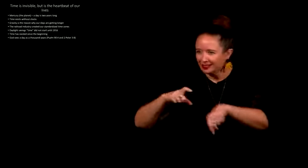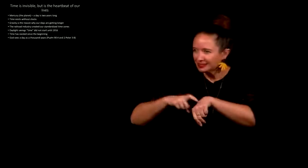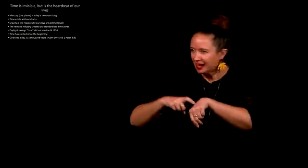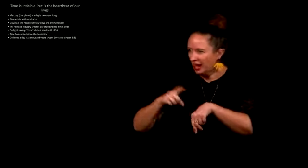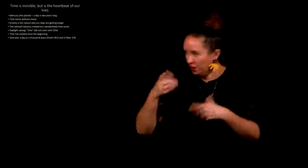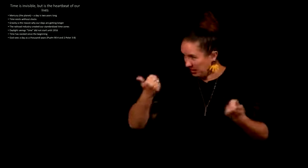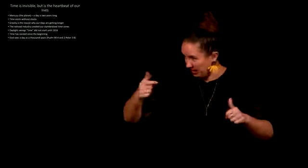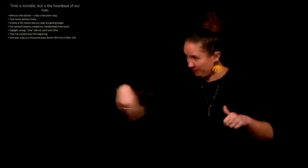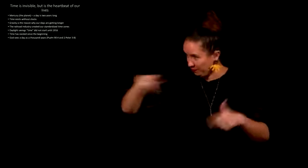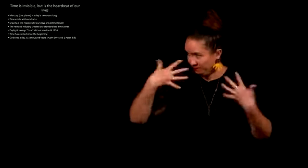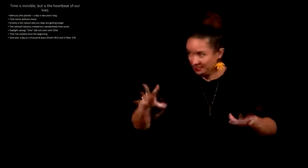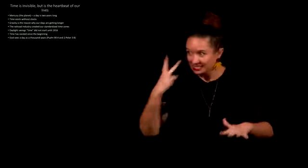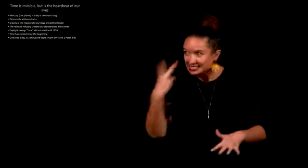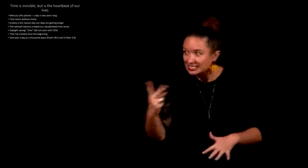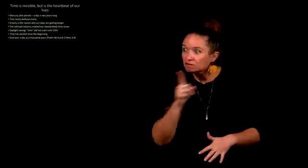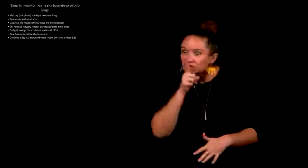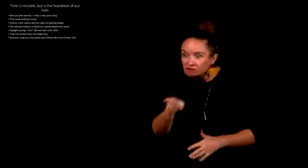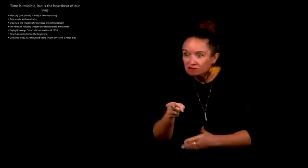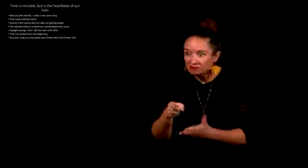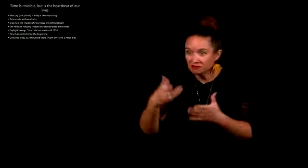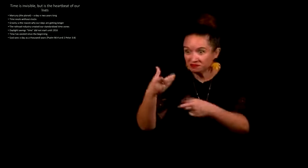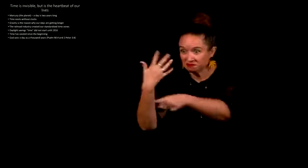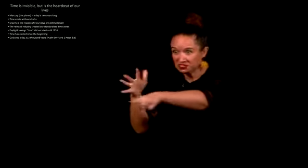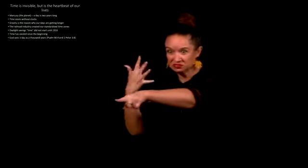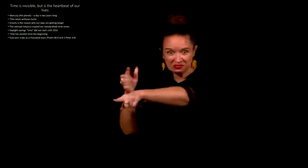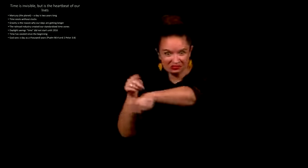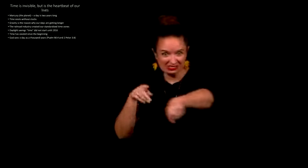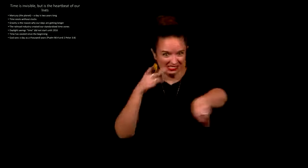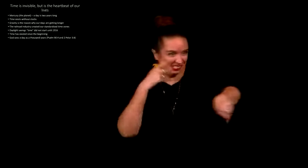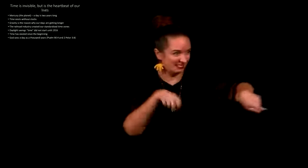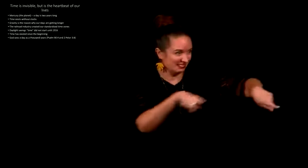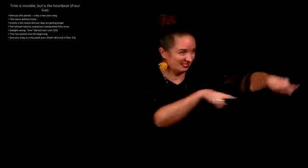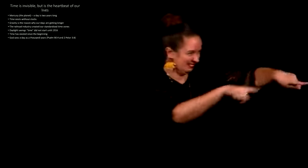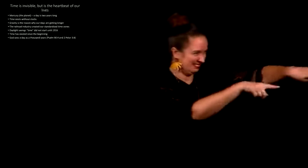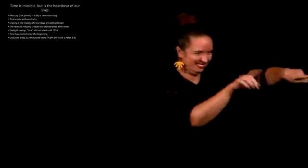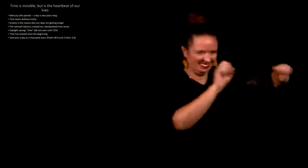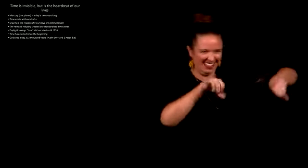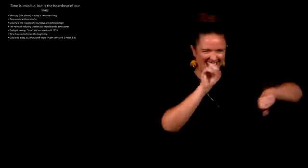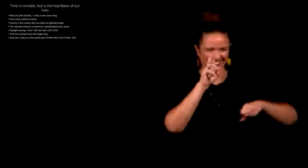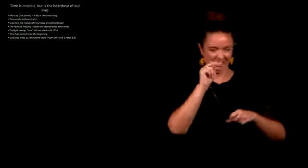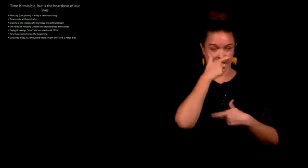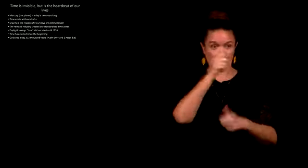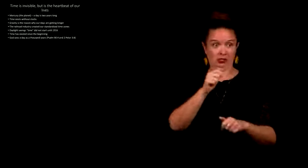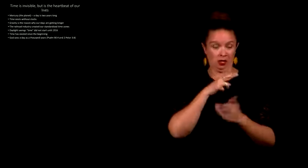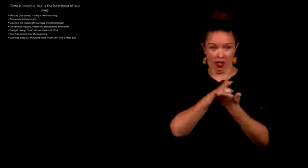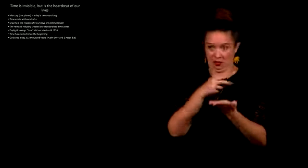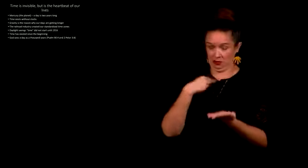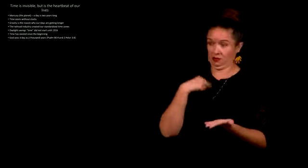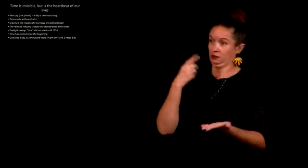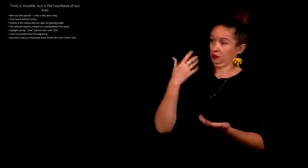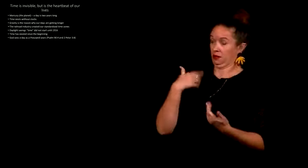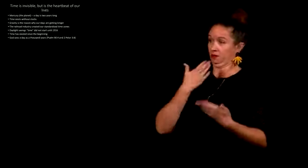And in the ancient times, they used a sundial. So how many of you guys know what a sundial or have seen, like, a sundial?